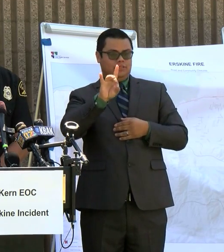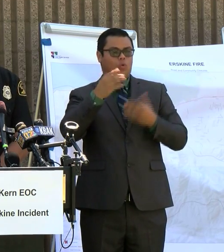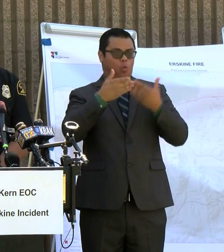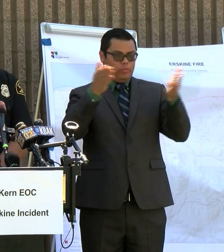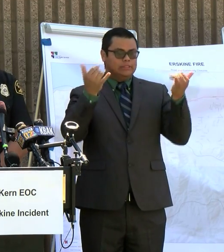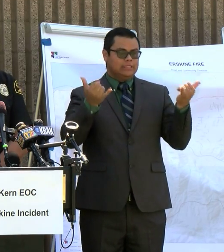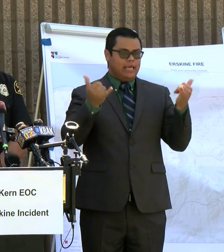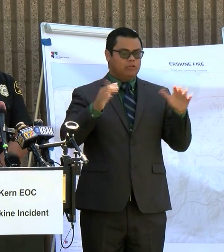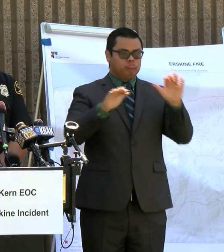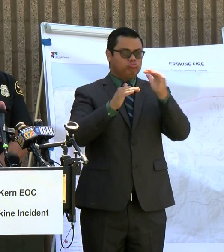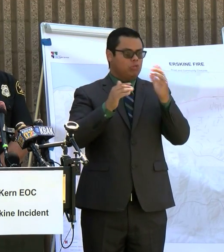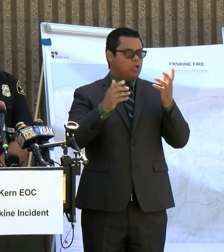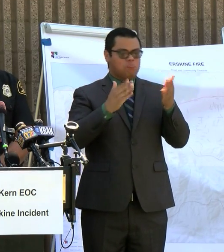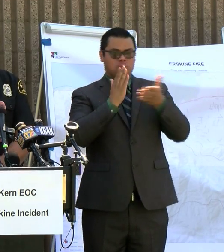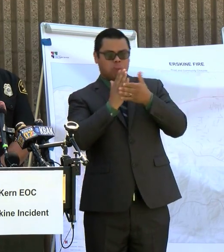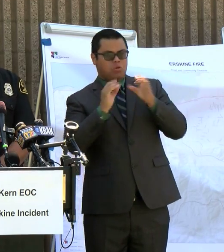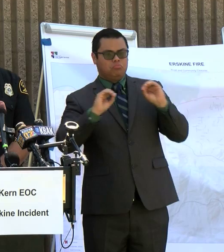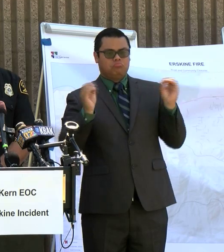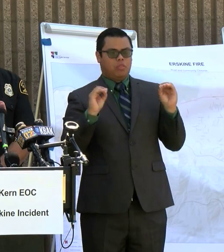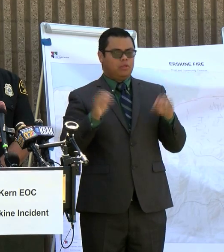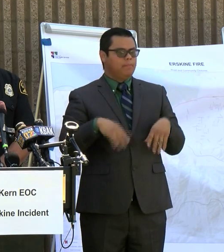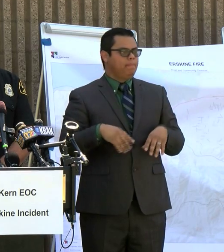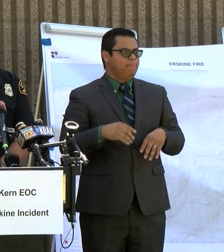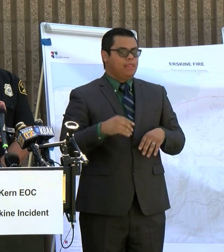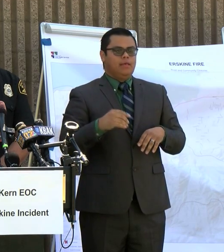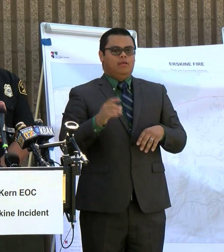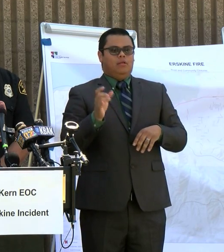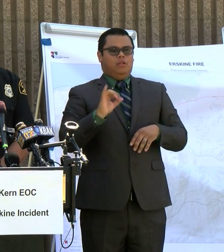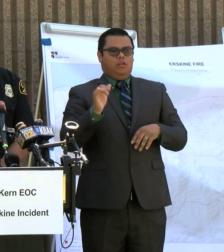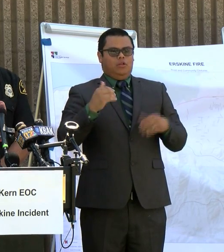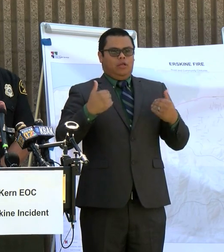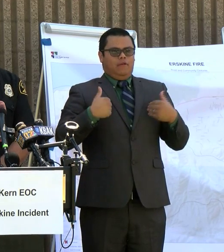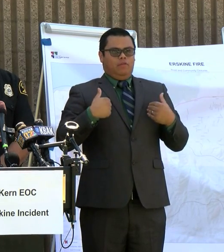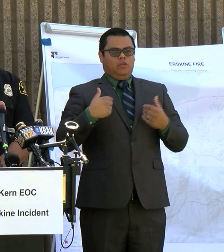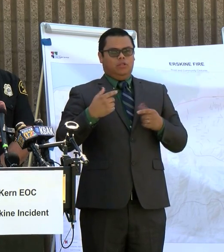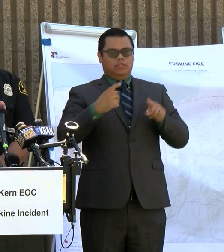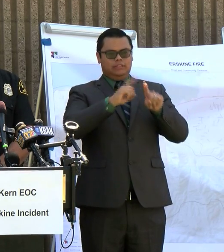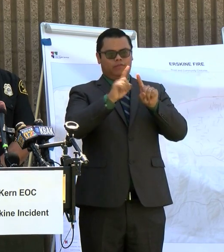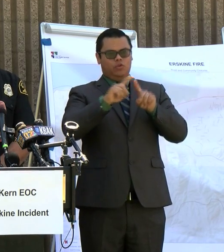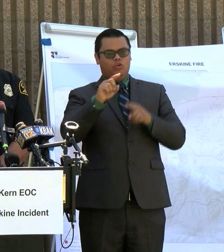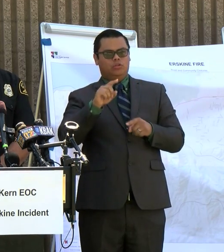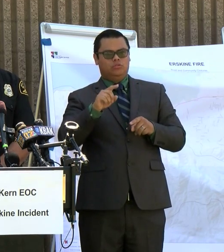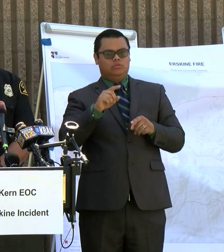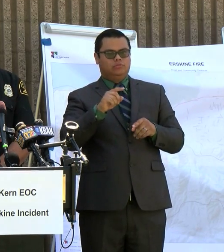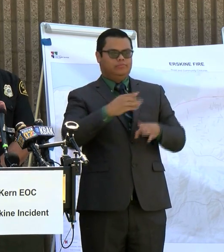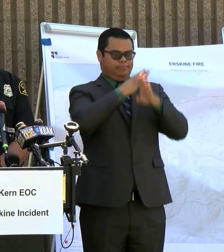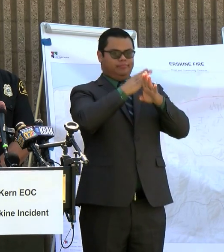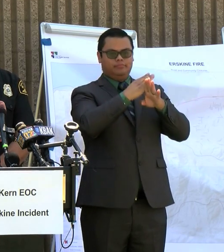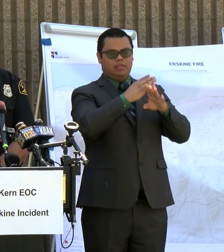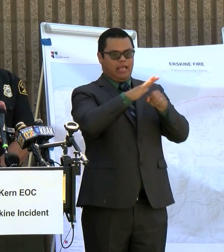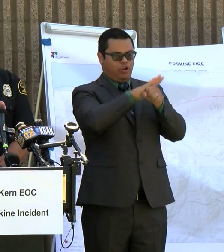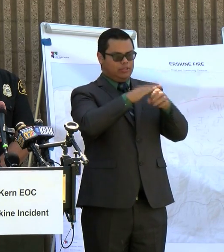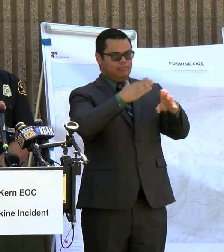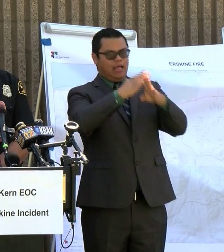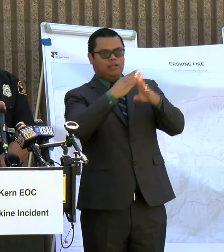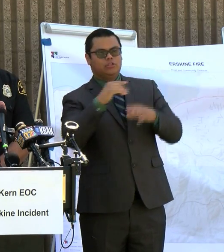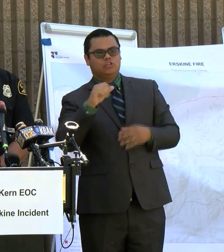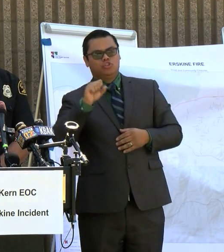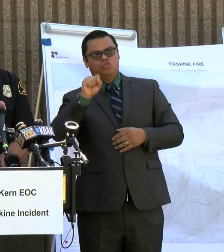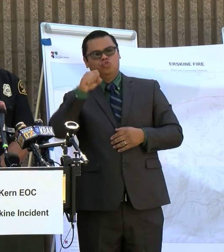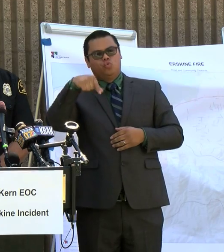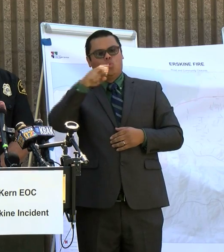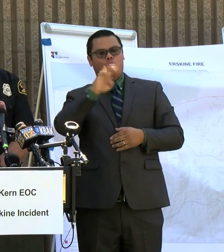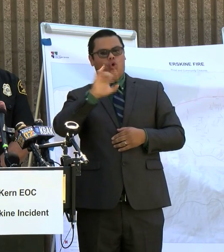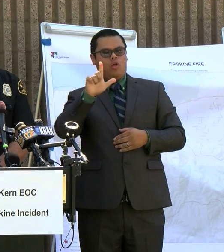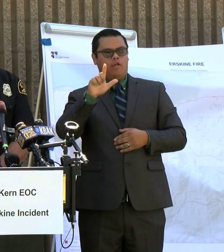activity with the crane on 178. The restrictions now are, as I stated before, the Squirrel Valley area on